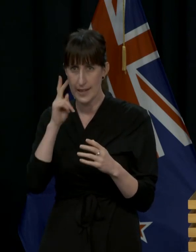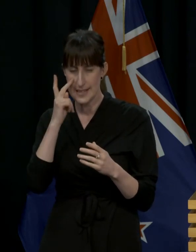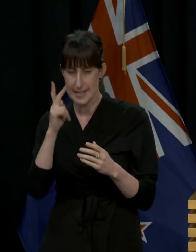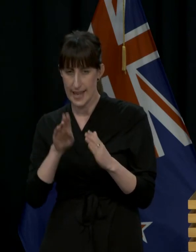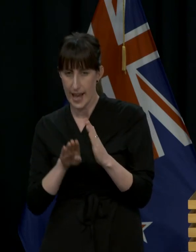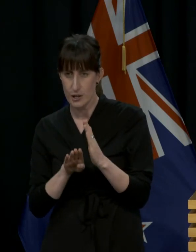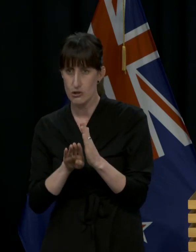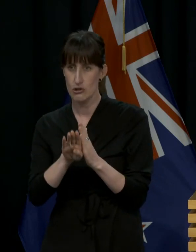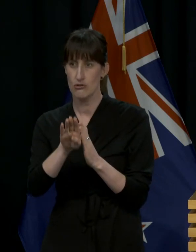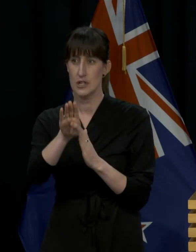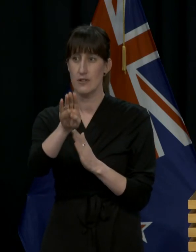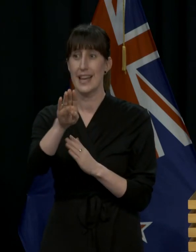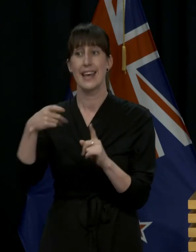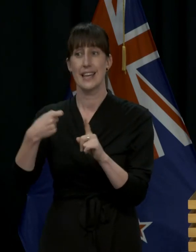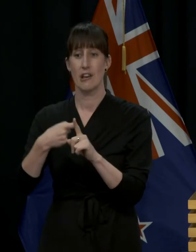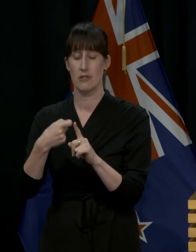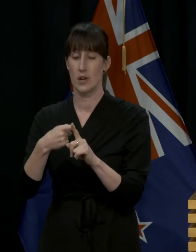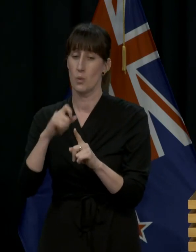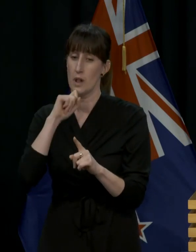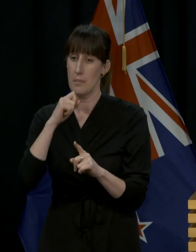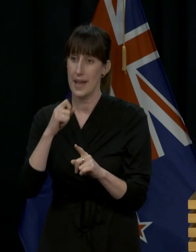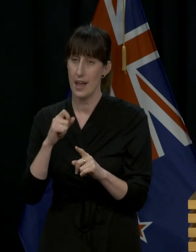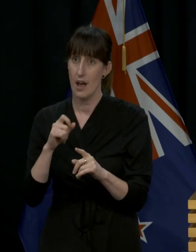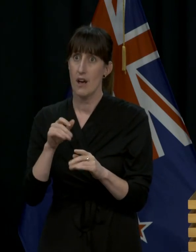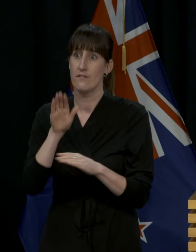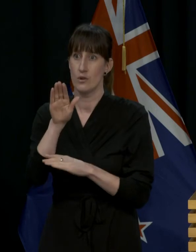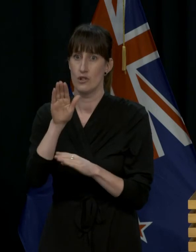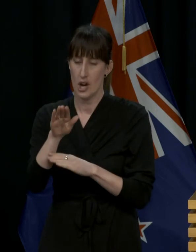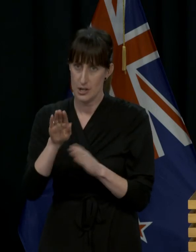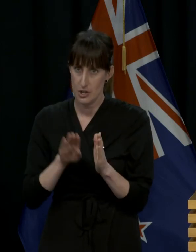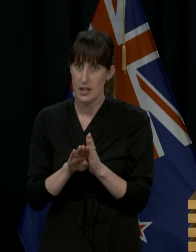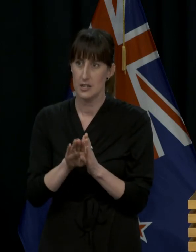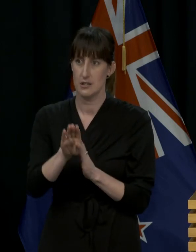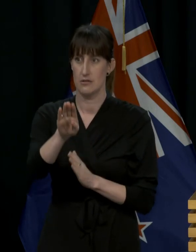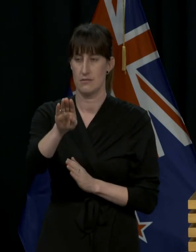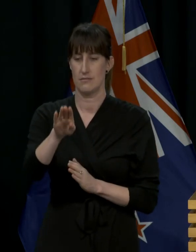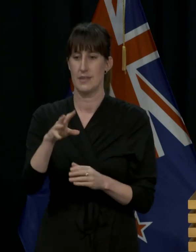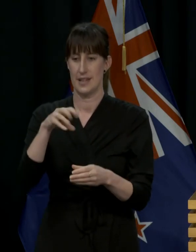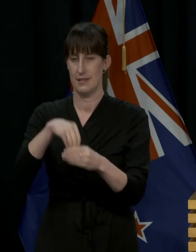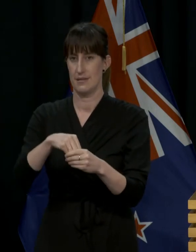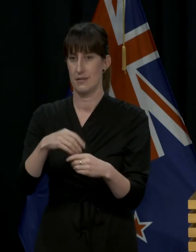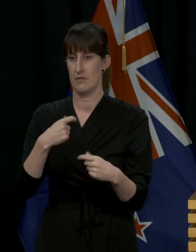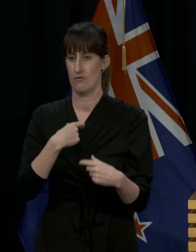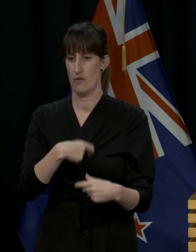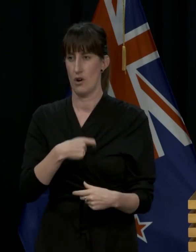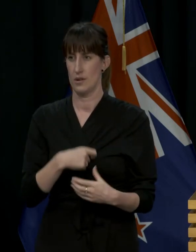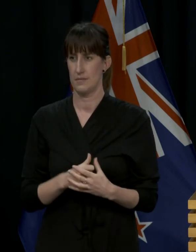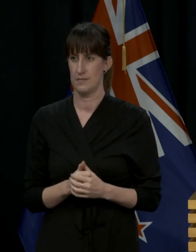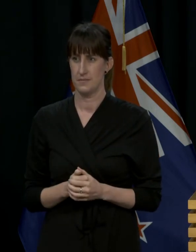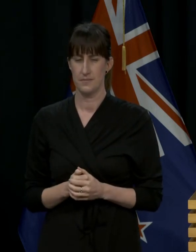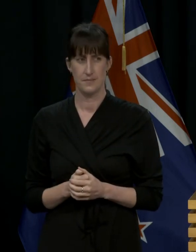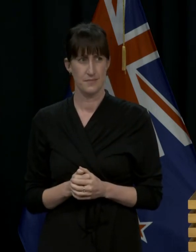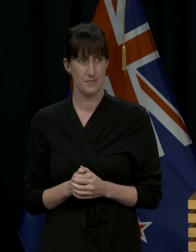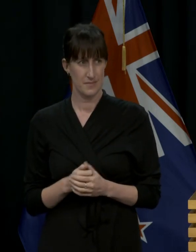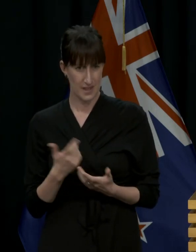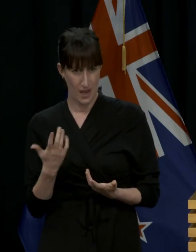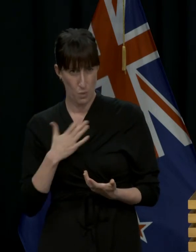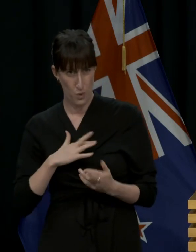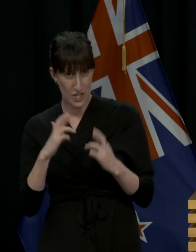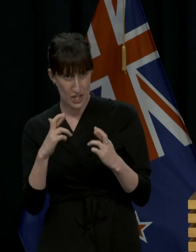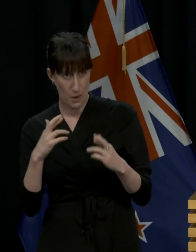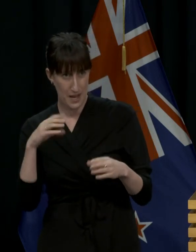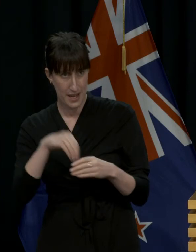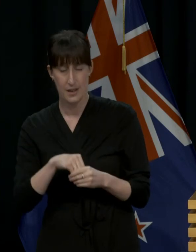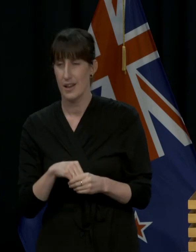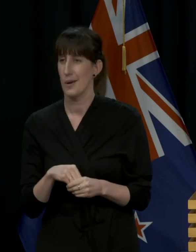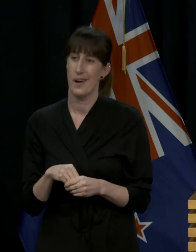question that will be the case for Kieran as well. Not want to be part of the executive this term? Oh, look, I'd say that actually every member of the caucus wishes